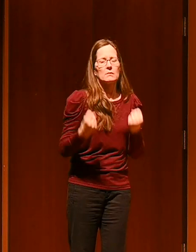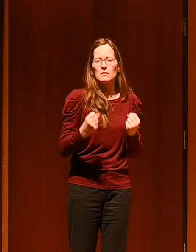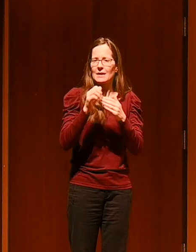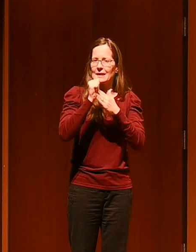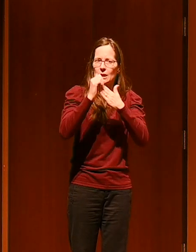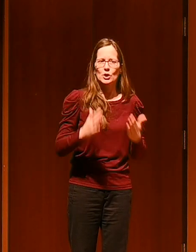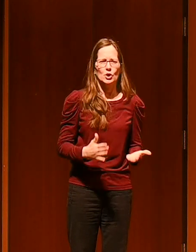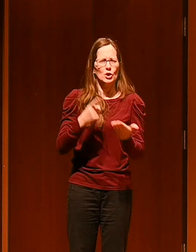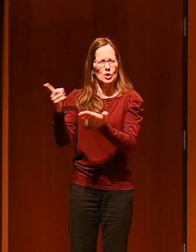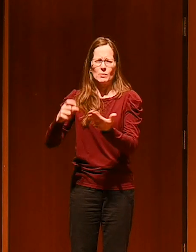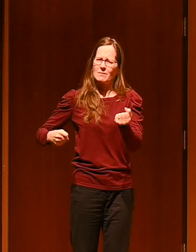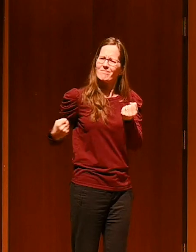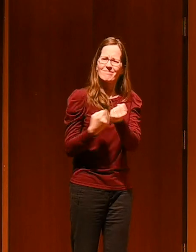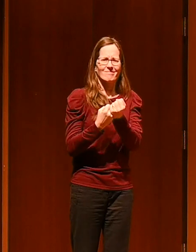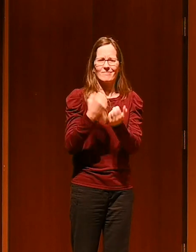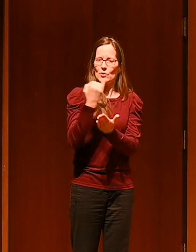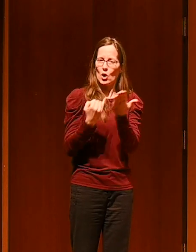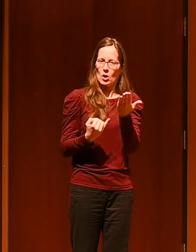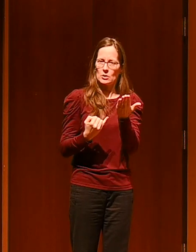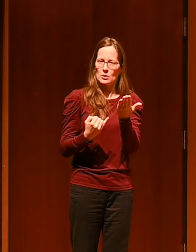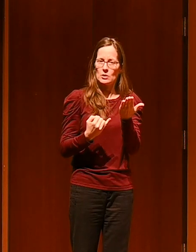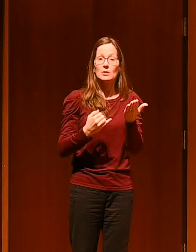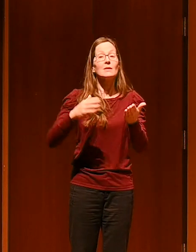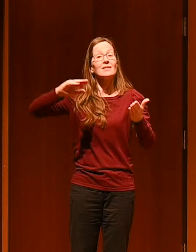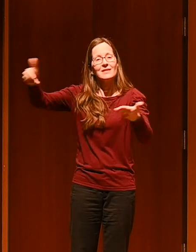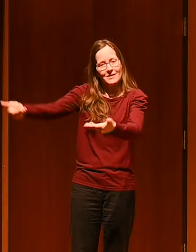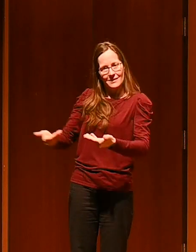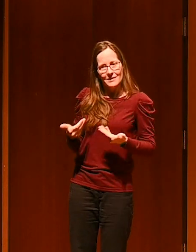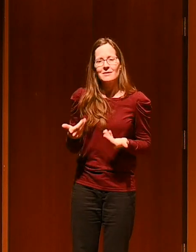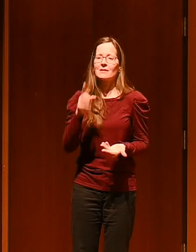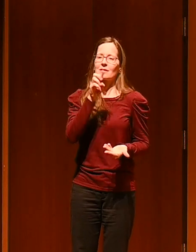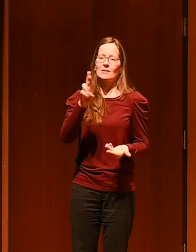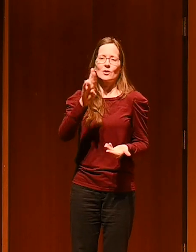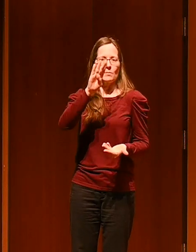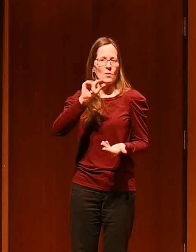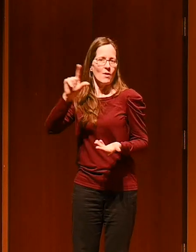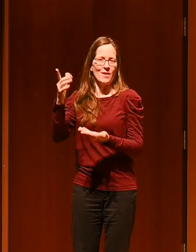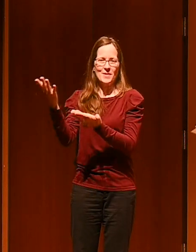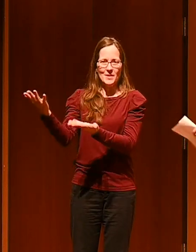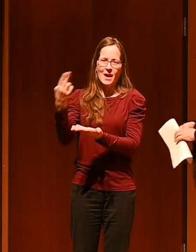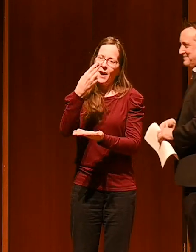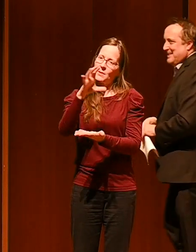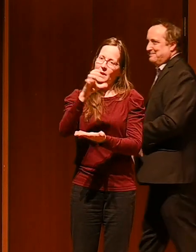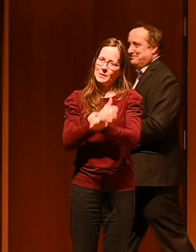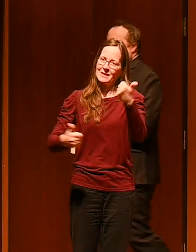and champion for the arts. So please join me in welcoming County Executive Calvin Ball.